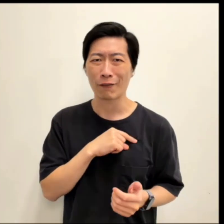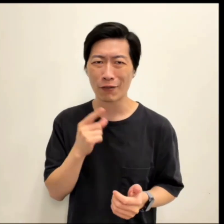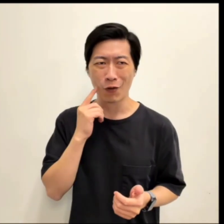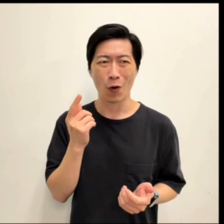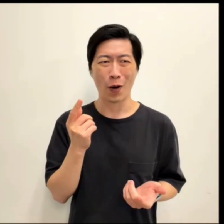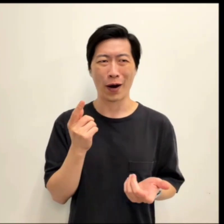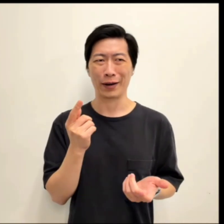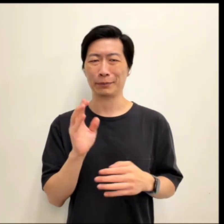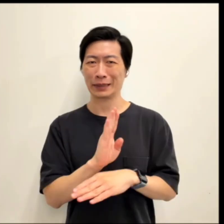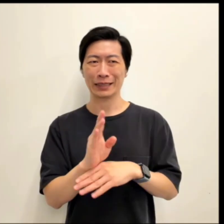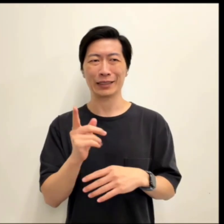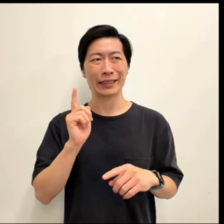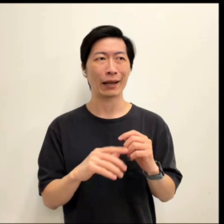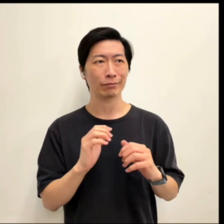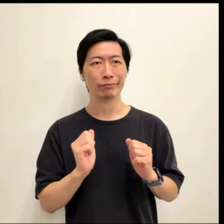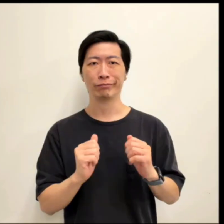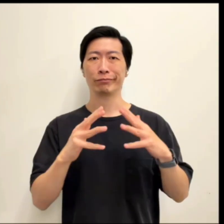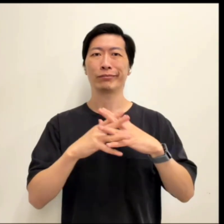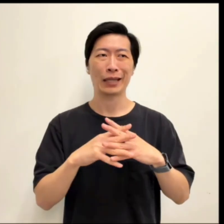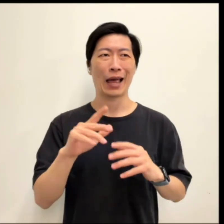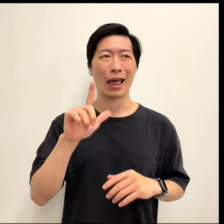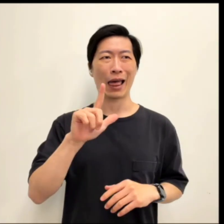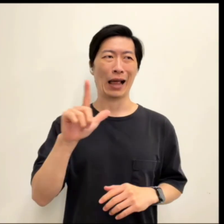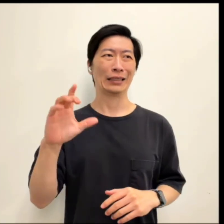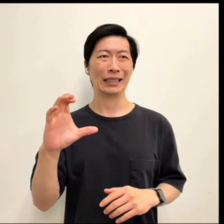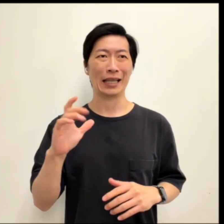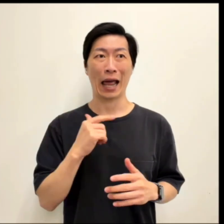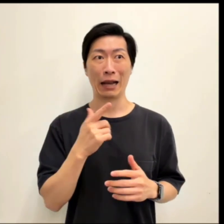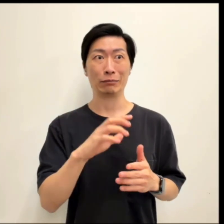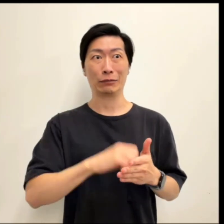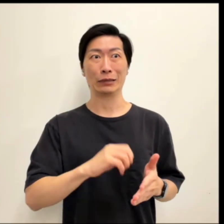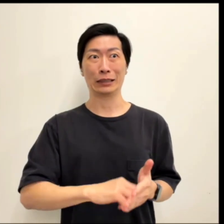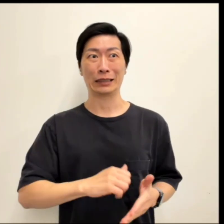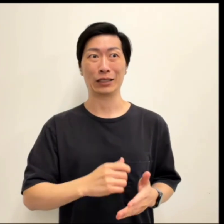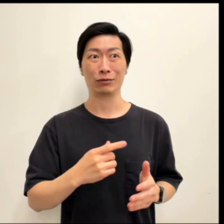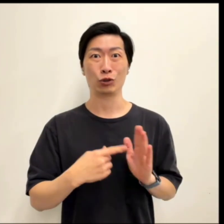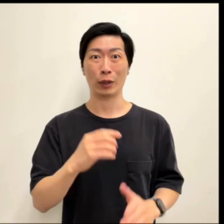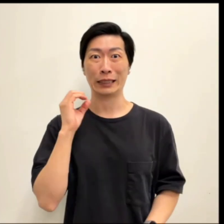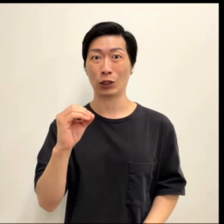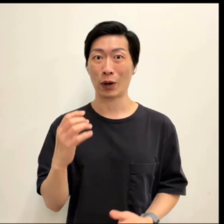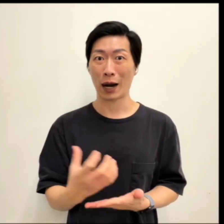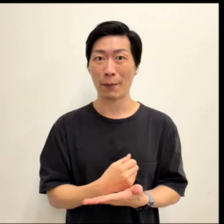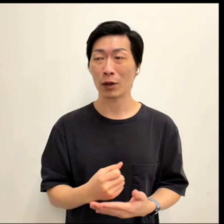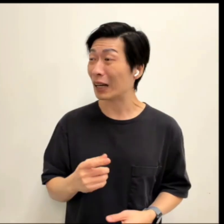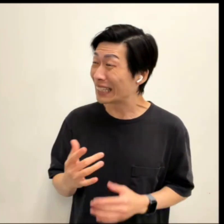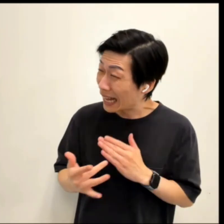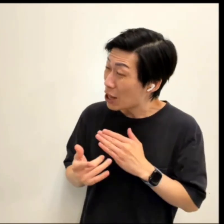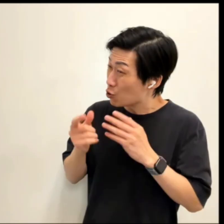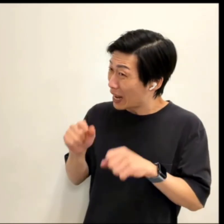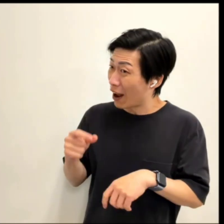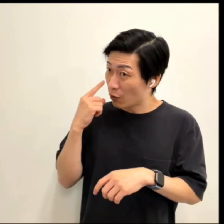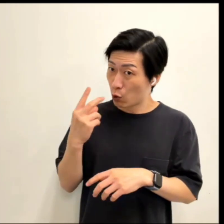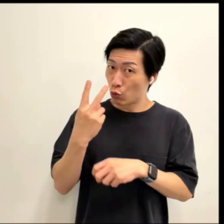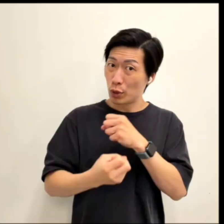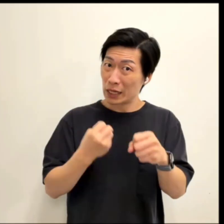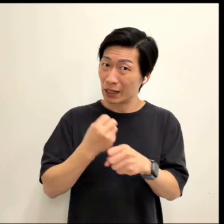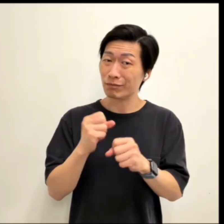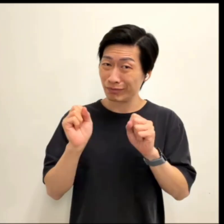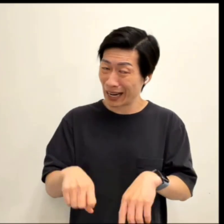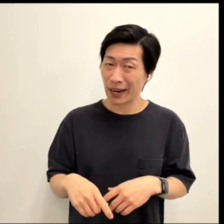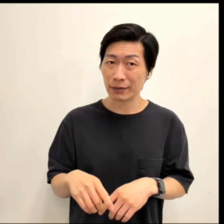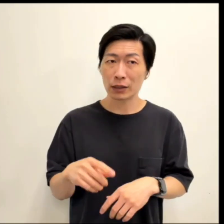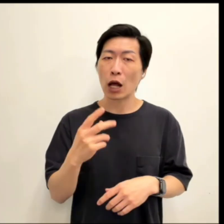from a business in order to qualify? Like, you obviously can't just create an LLC and then just like deduct things and show zero income. Like, how